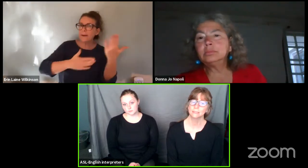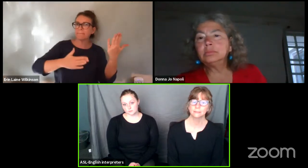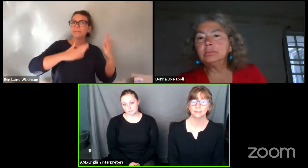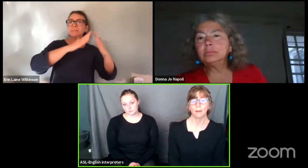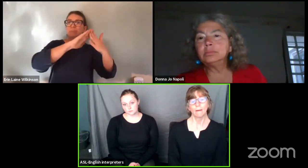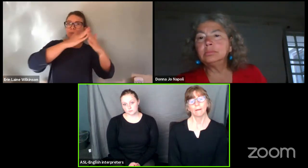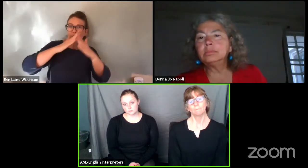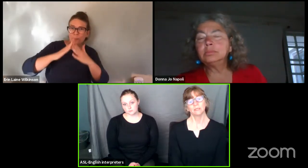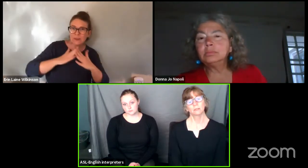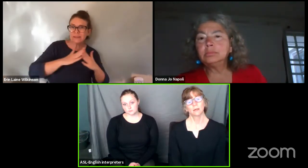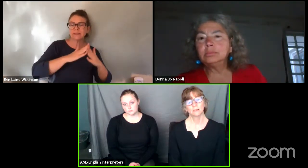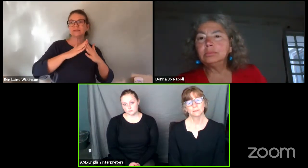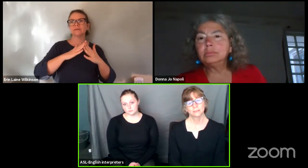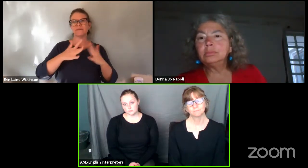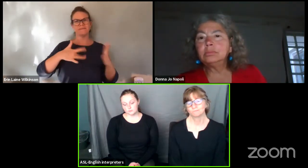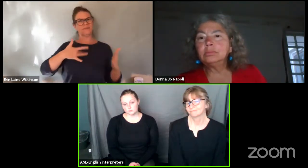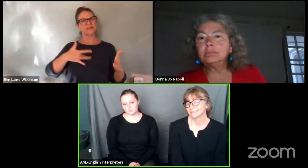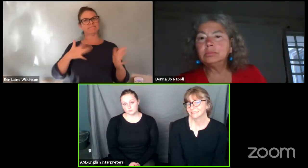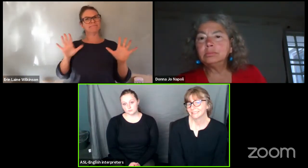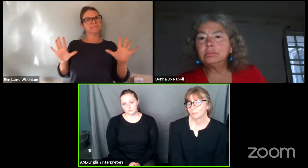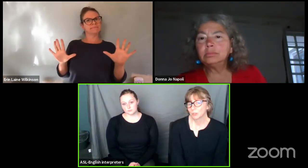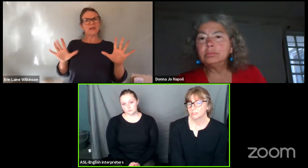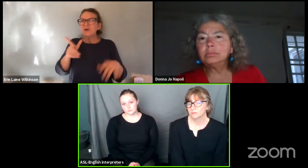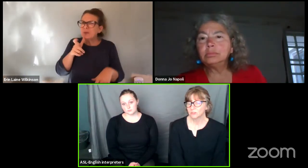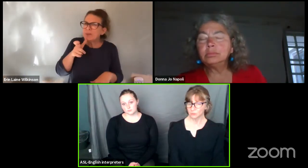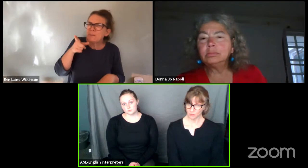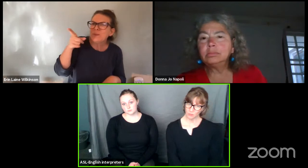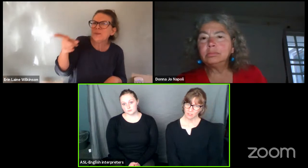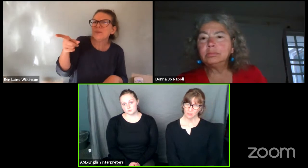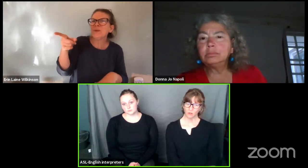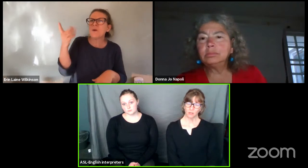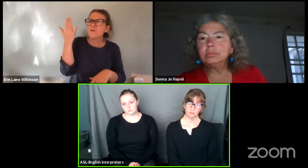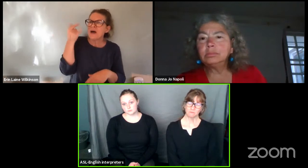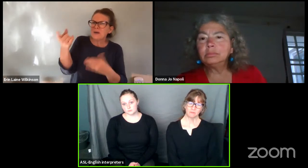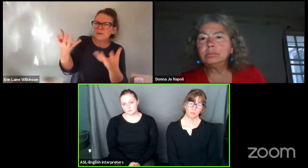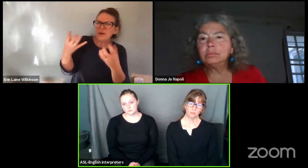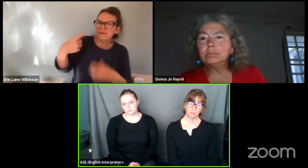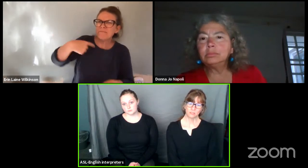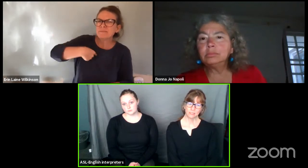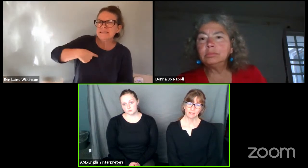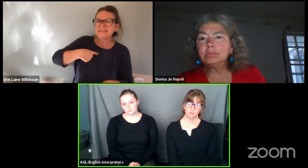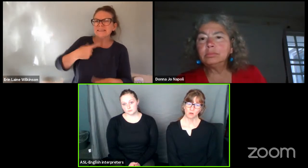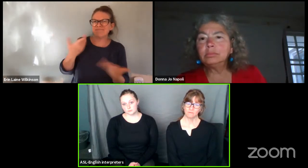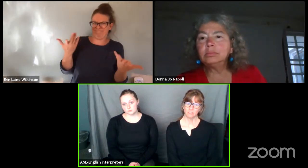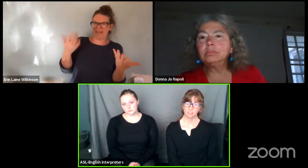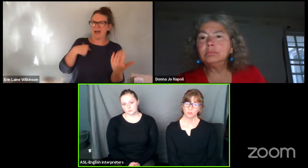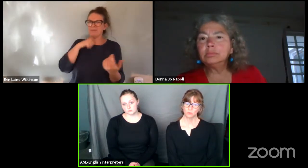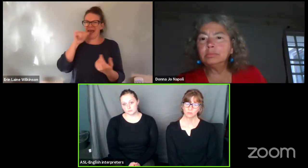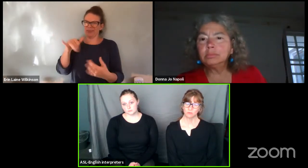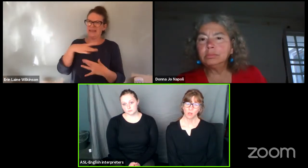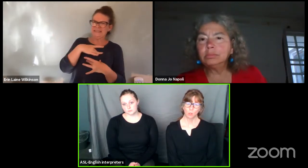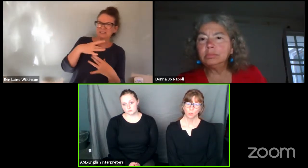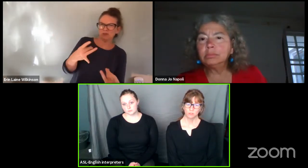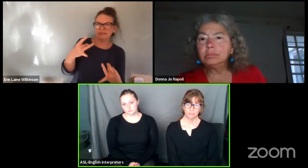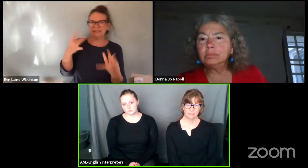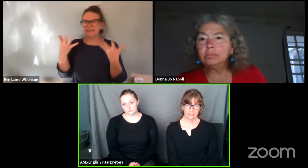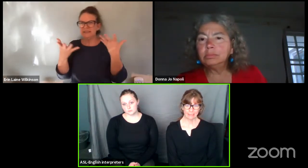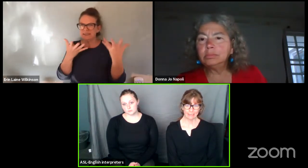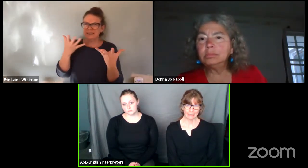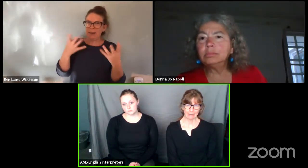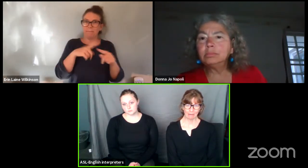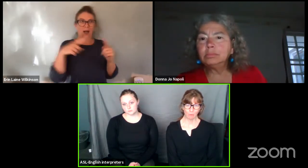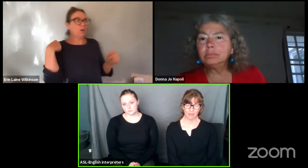think it's that easy, because parts of the community are going to feel a little standoffish in terms of, who's